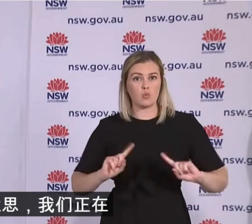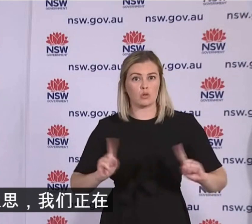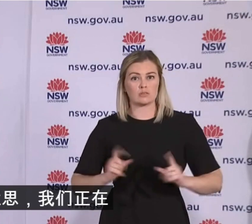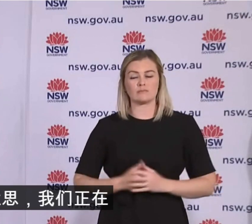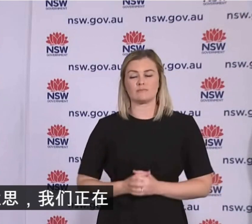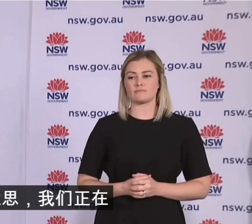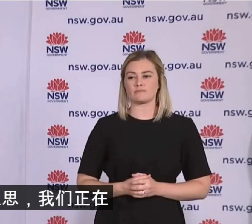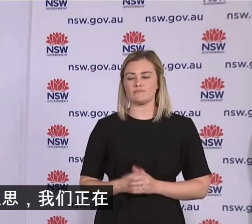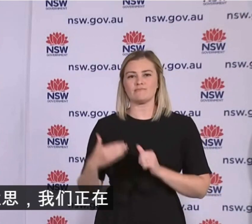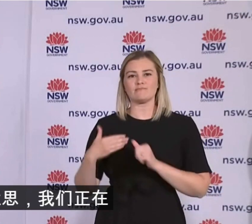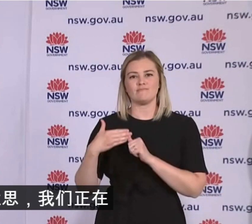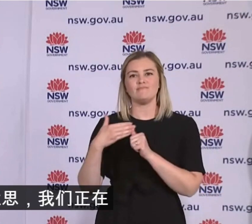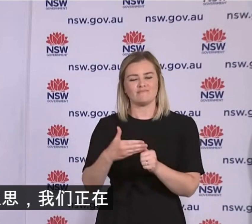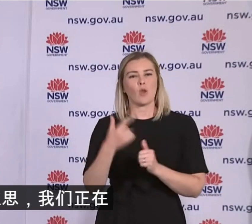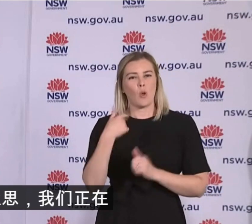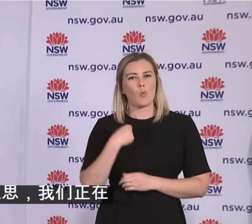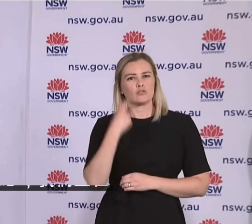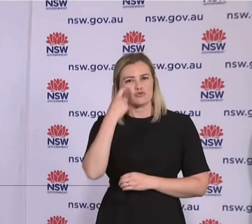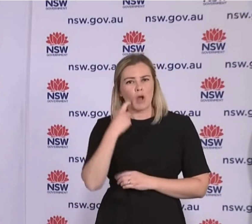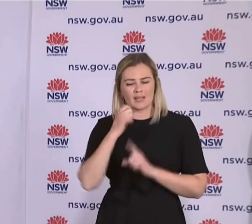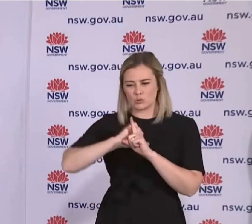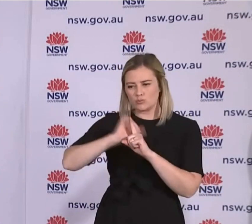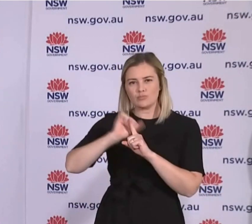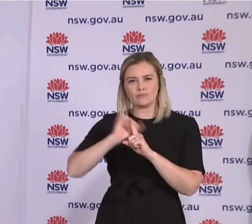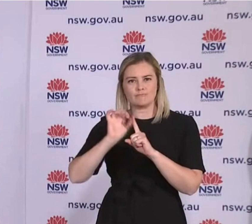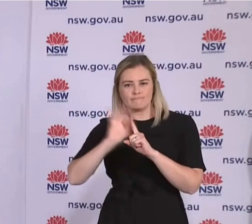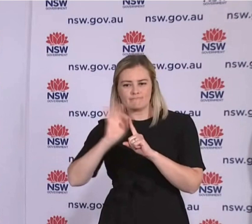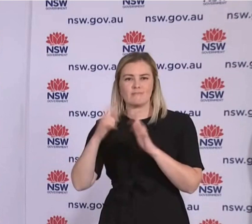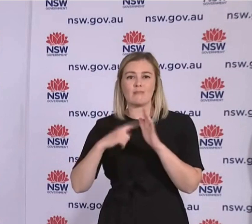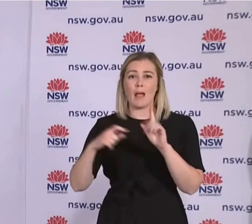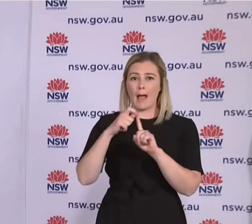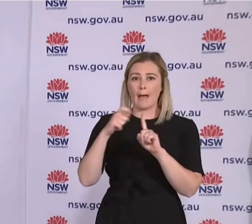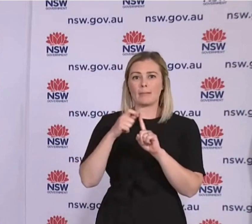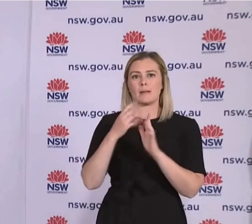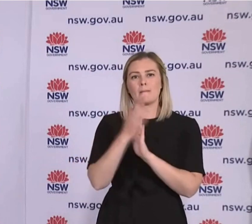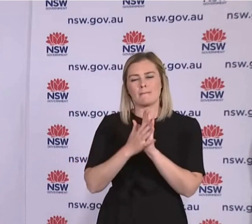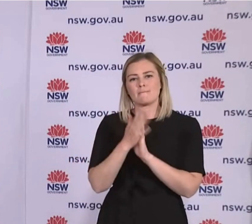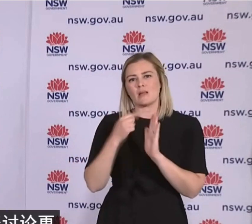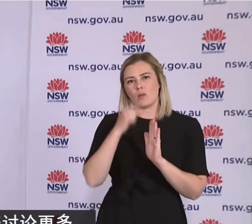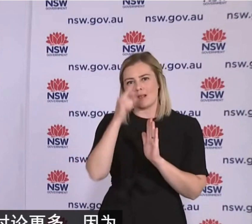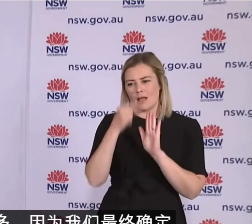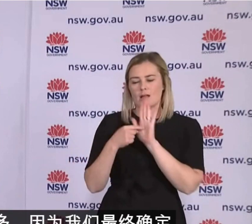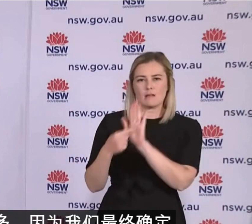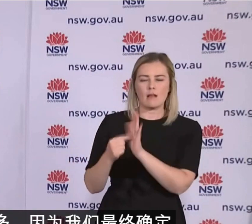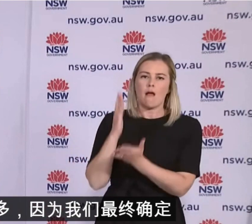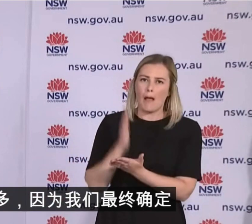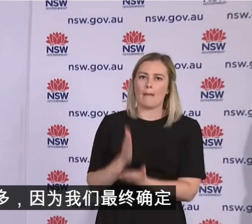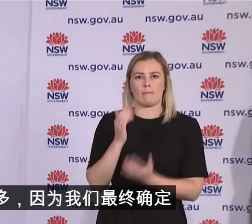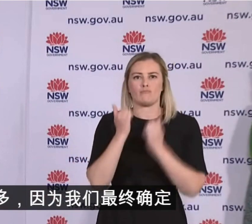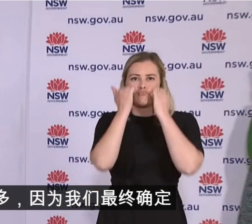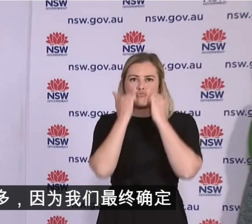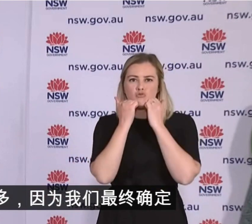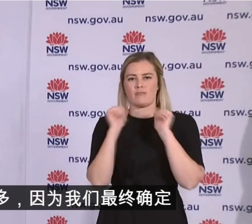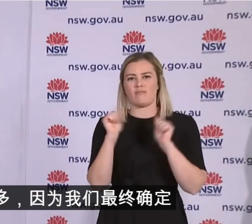are building additional features that I'll speak to more of in the next 2 or 3 weeks as we finalise the